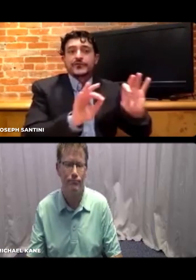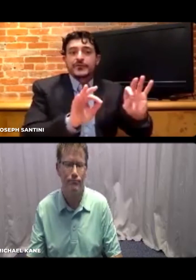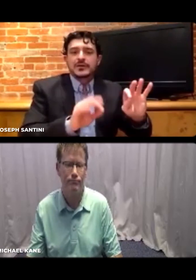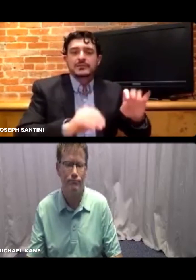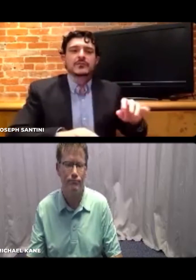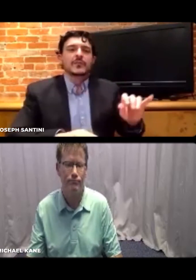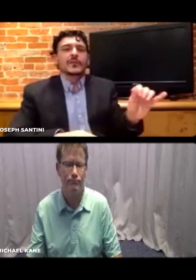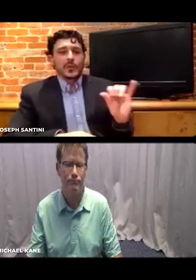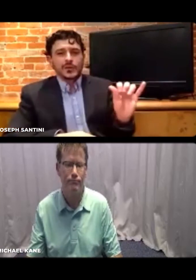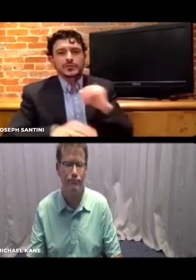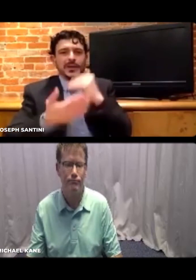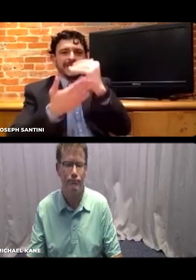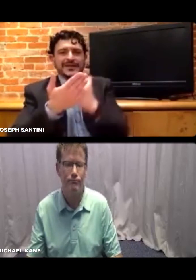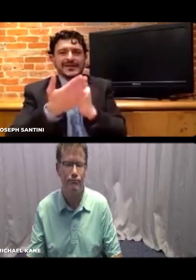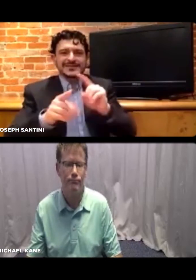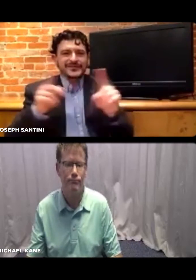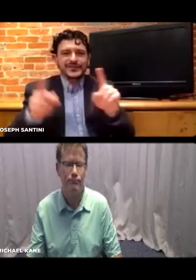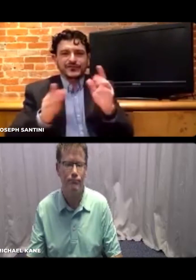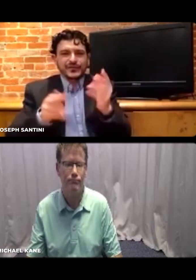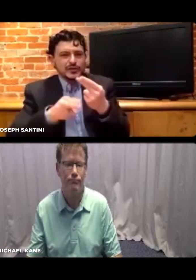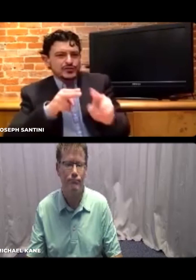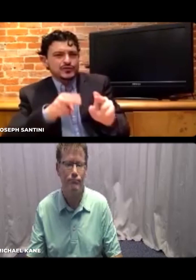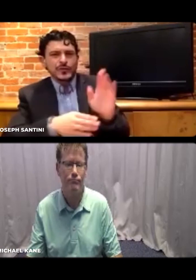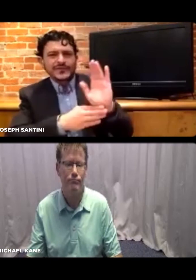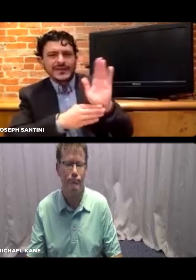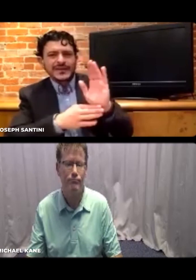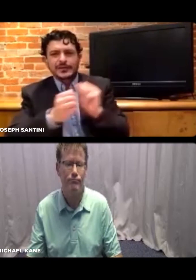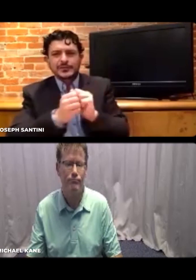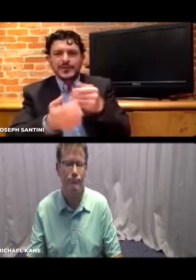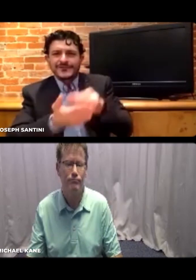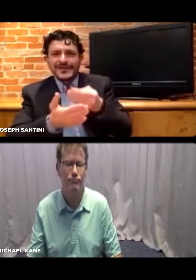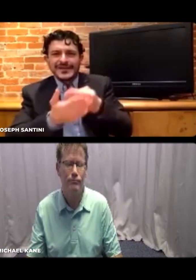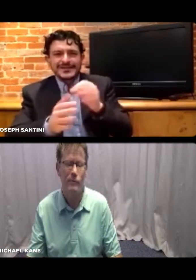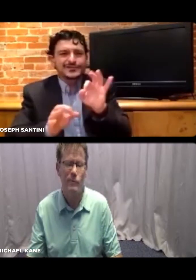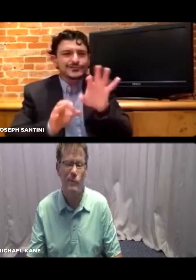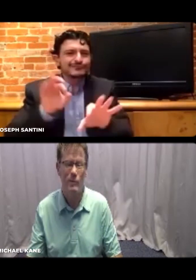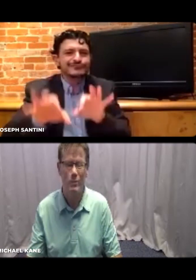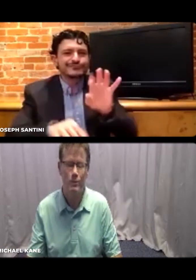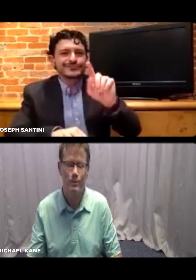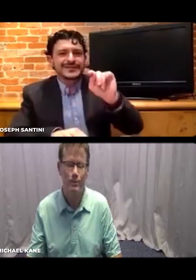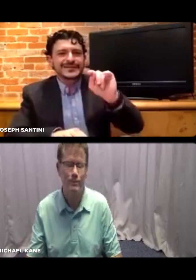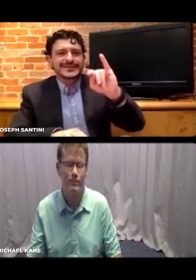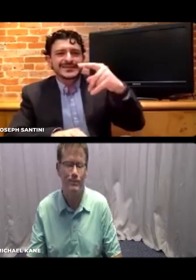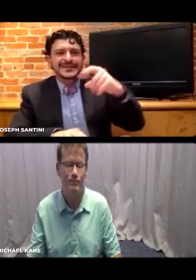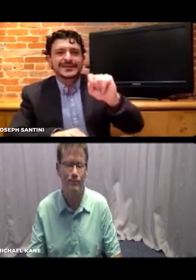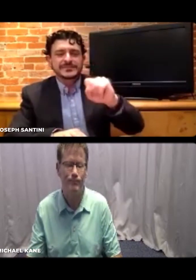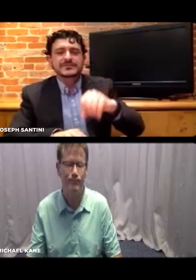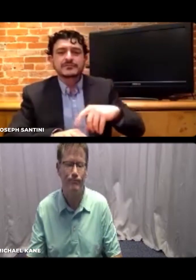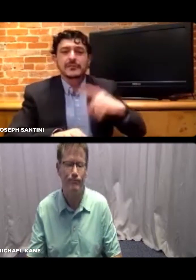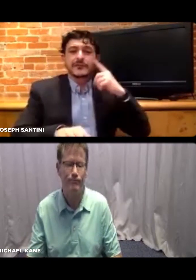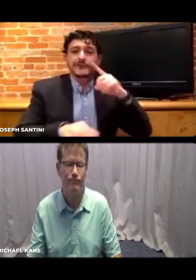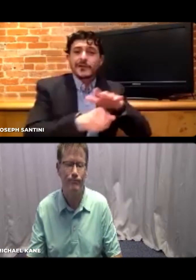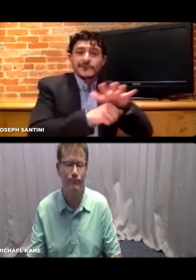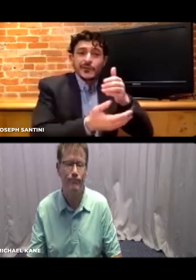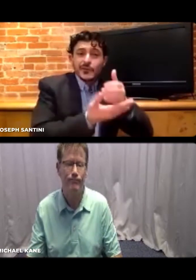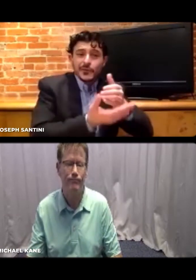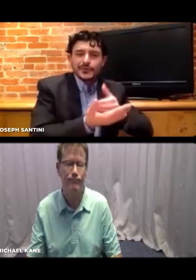webinars that present financial tips on YouTube as well. And for the courses,